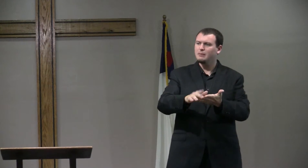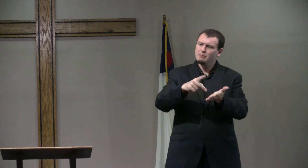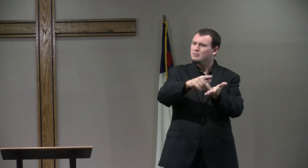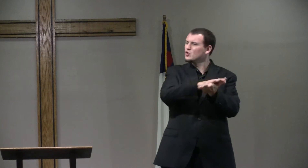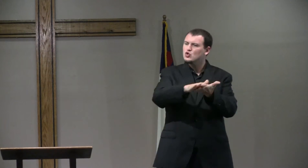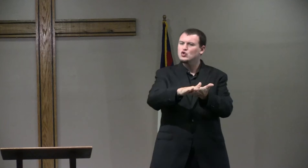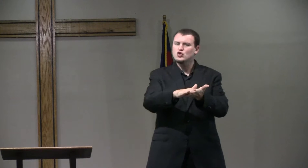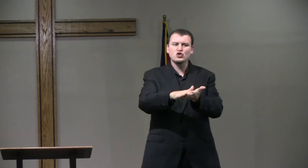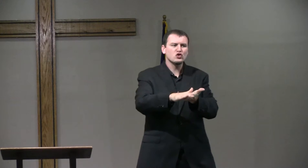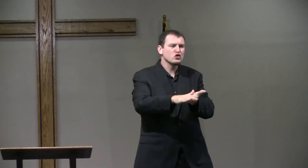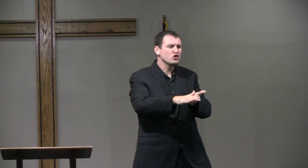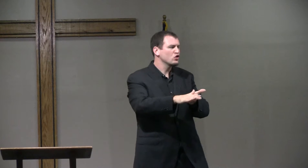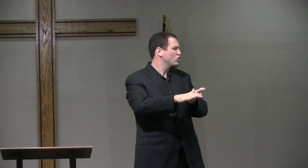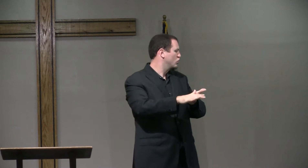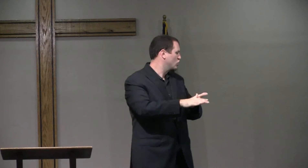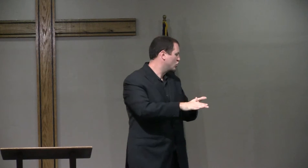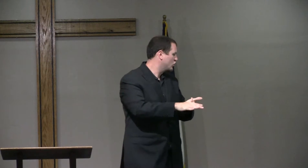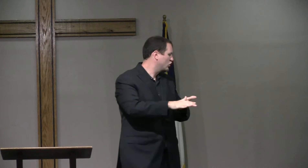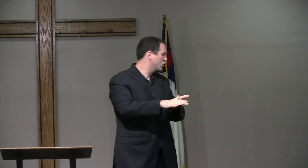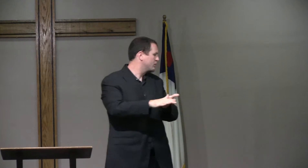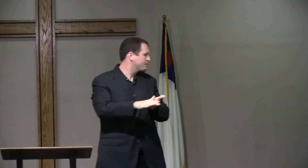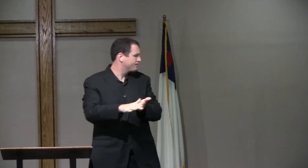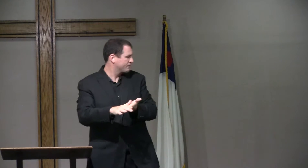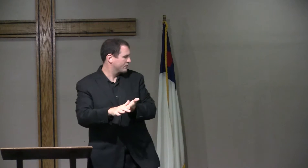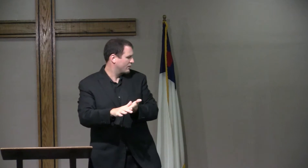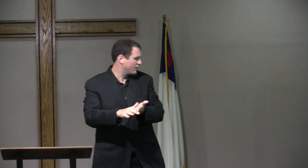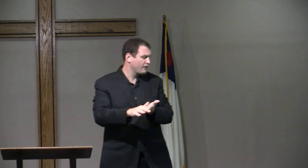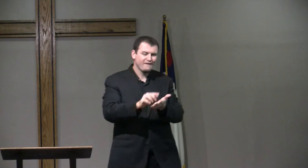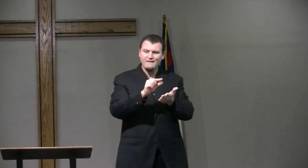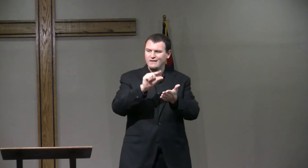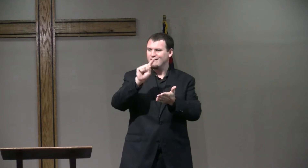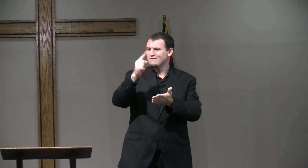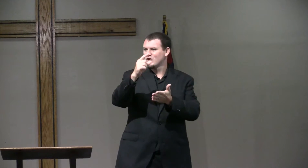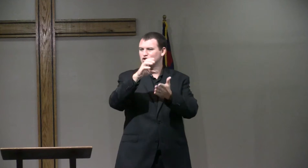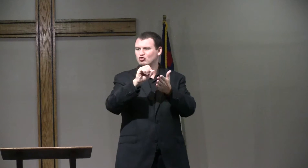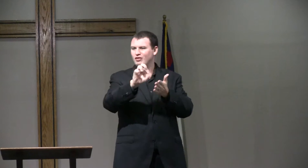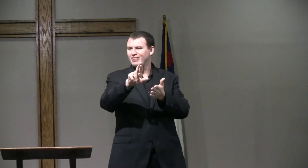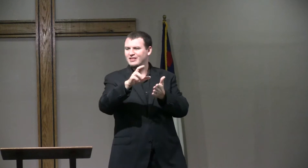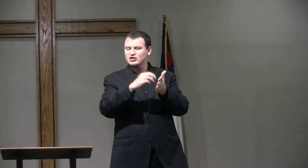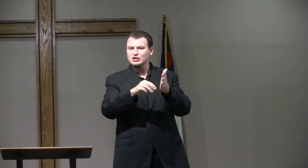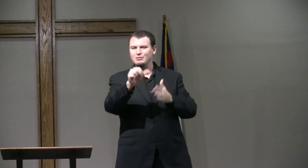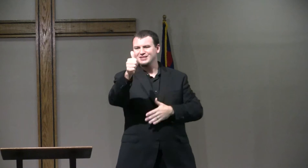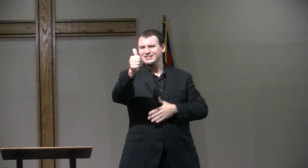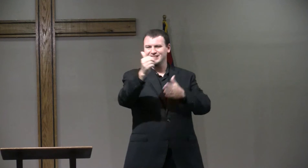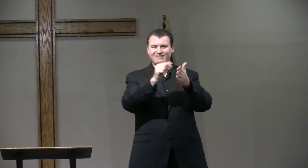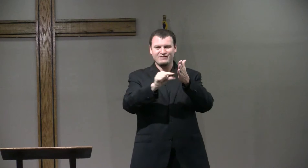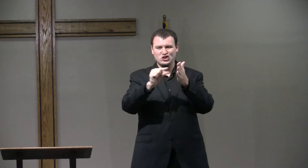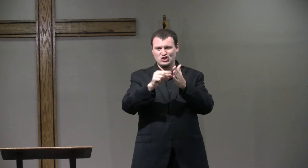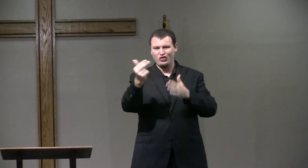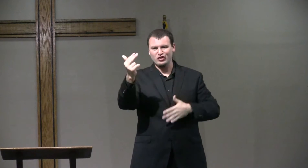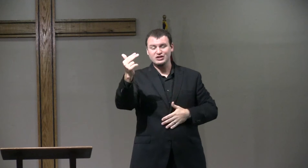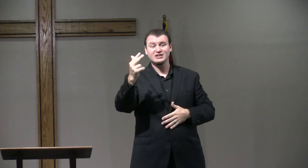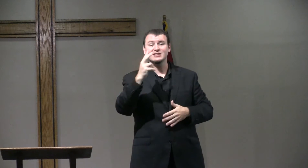clean, pure. 1 Corinthians